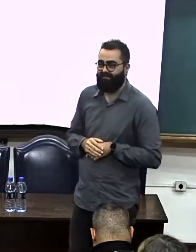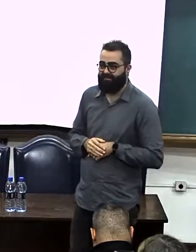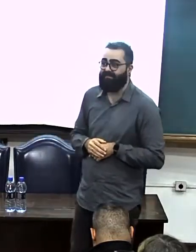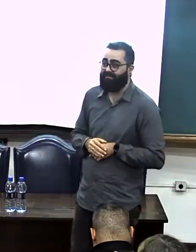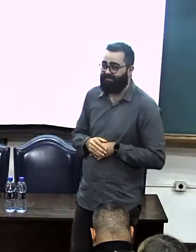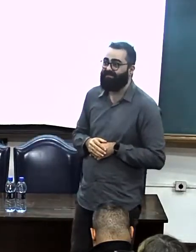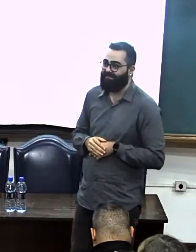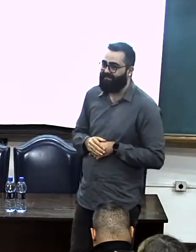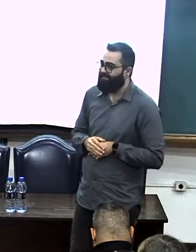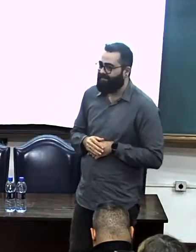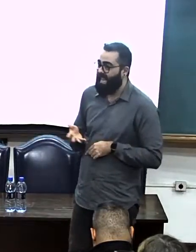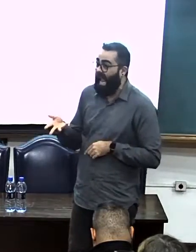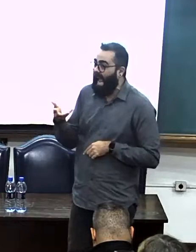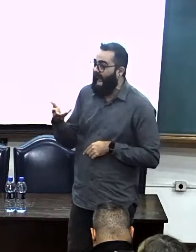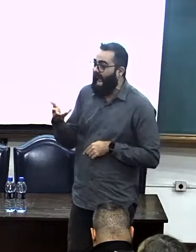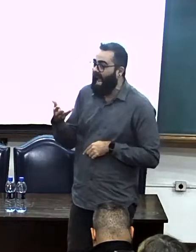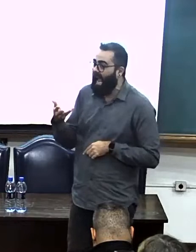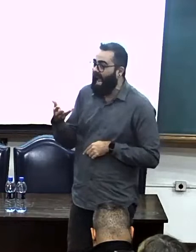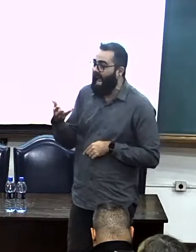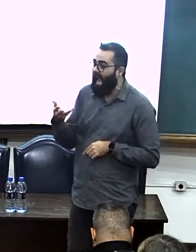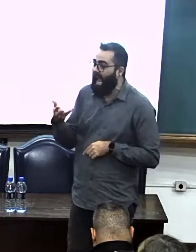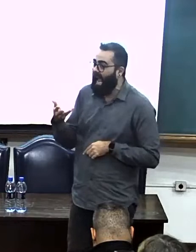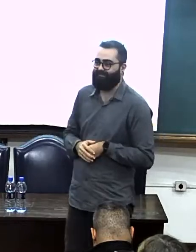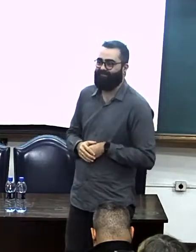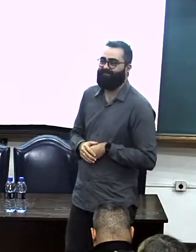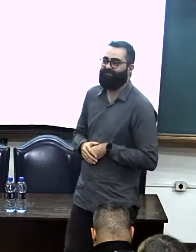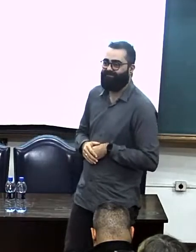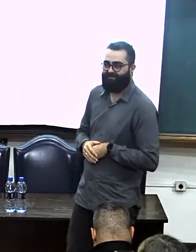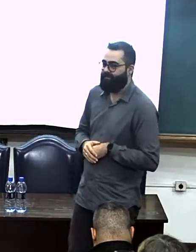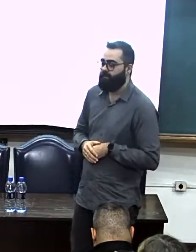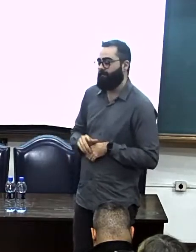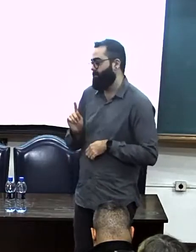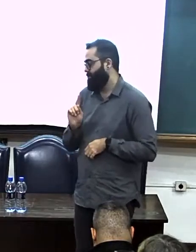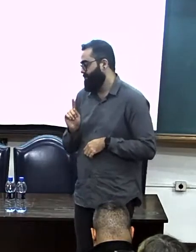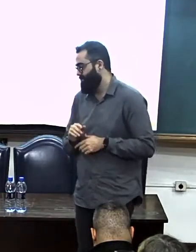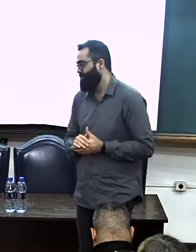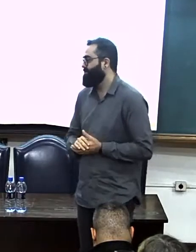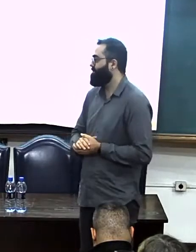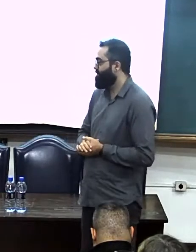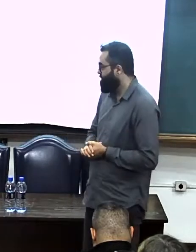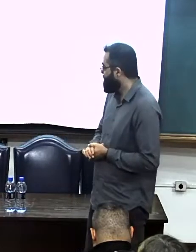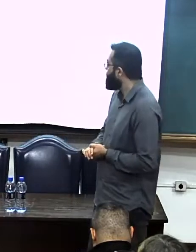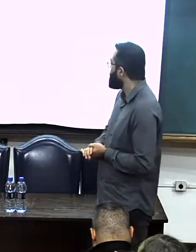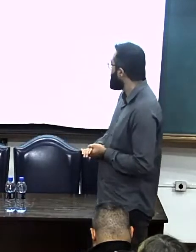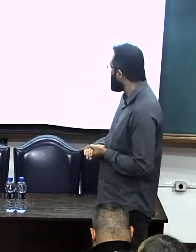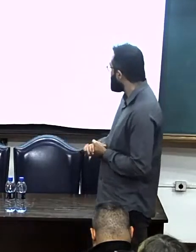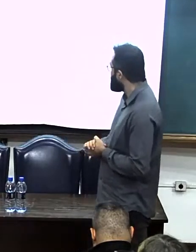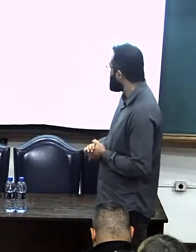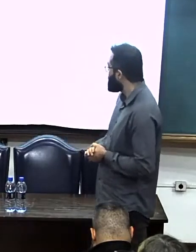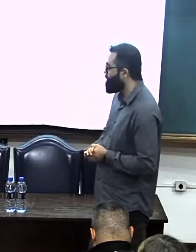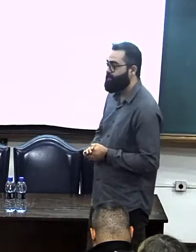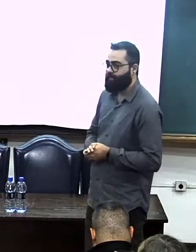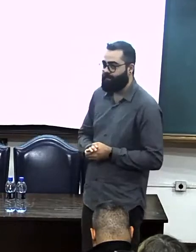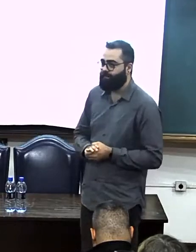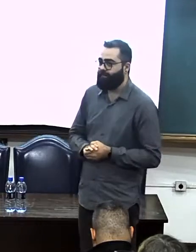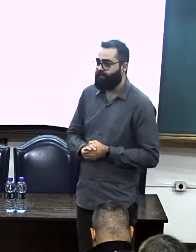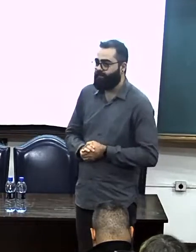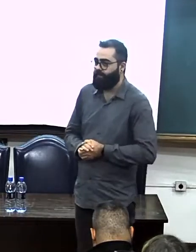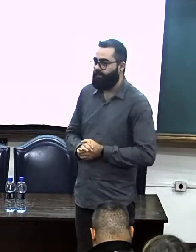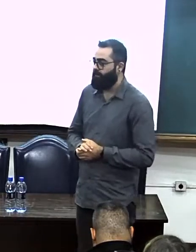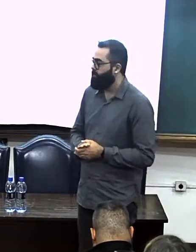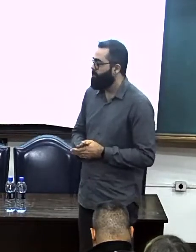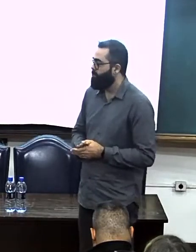pausas, eu vou ter, por exemplo, 3 frases, tá? E a cada uma delas